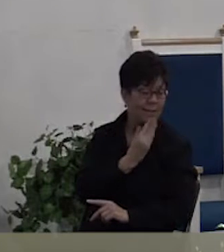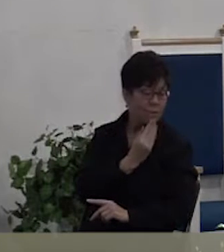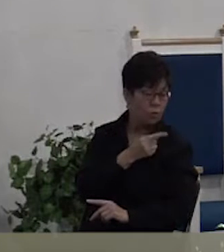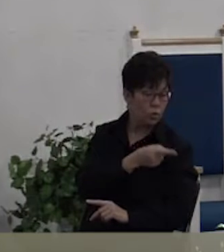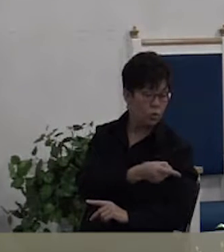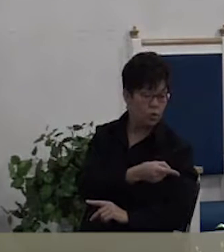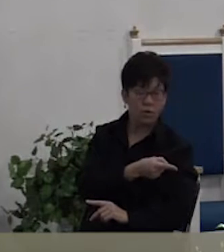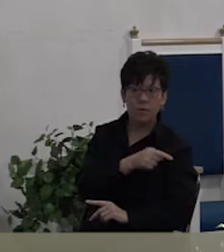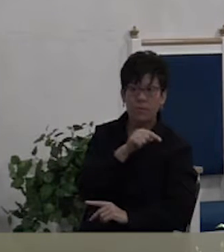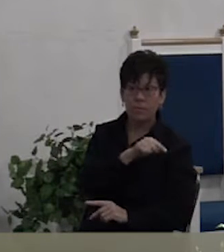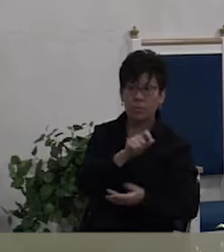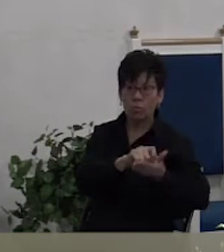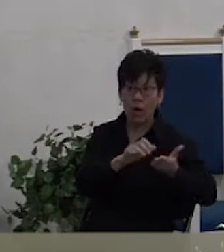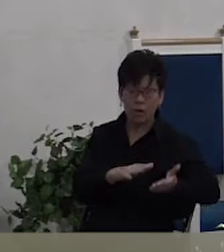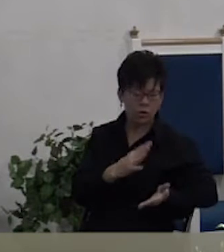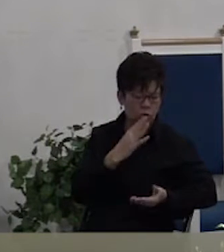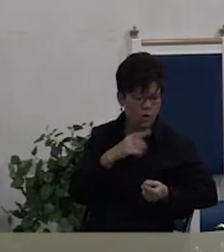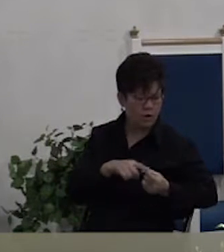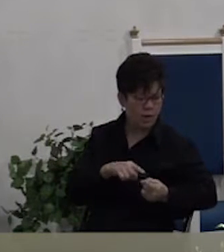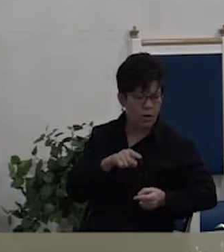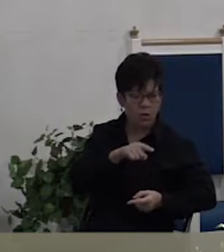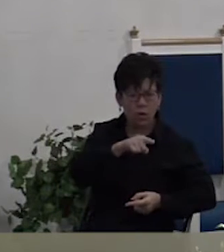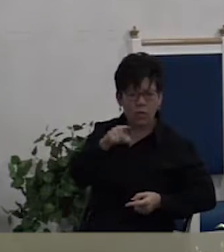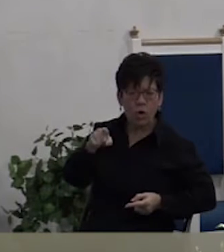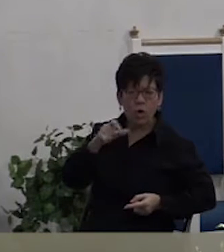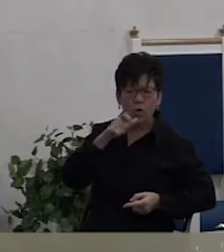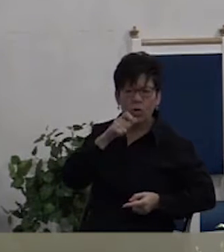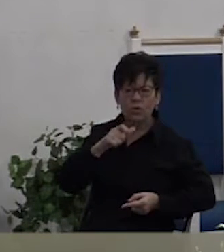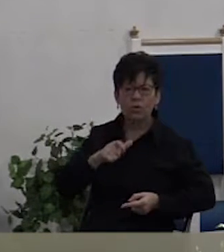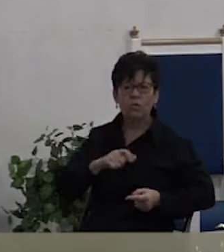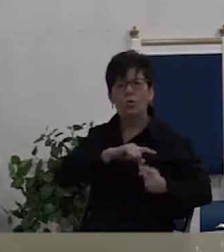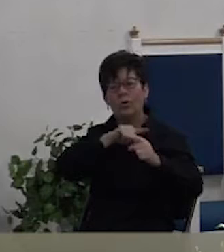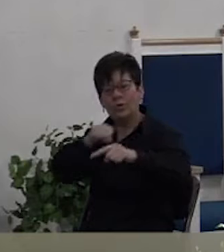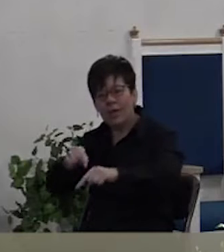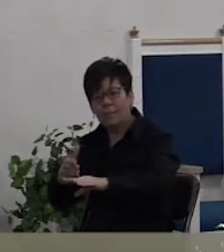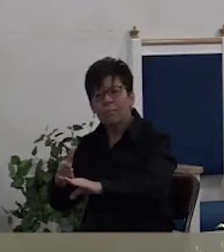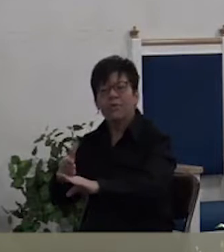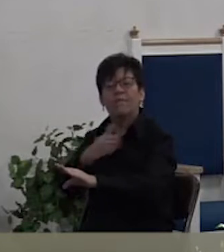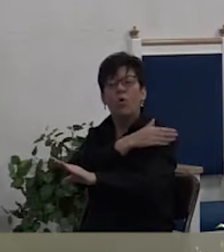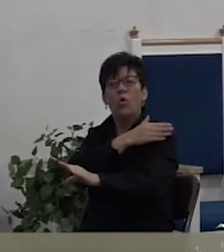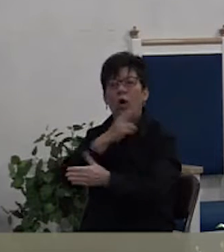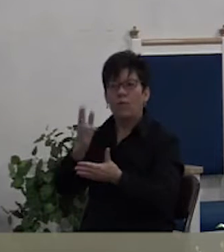he's referring to those that came before the Holy Ghost.